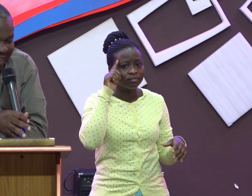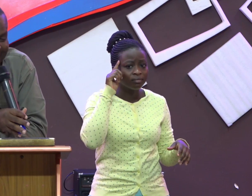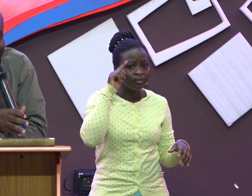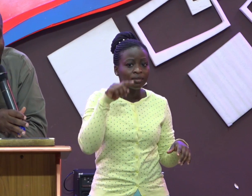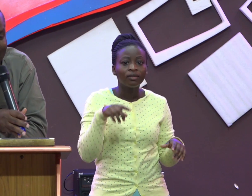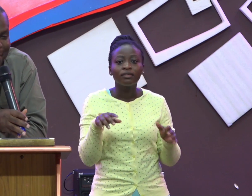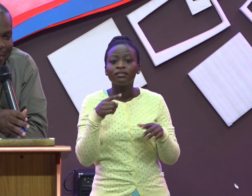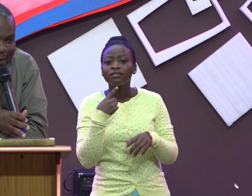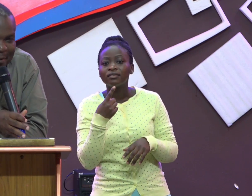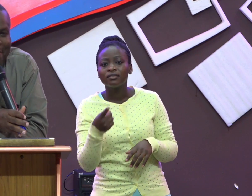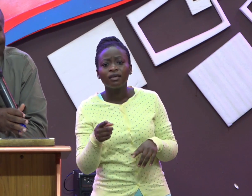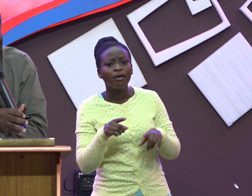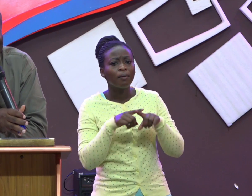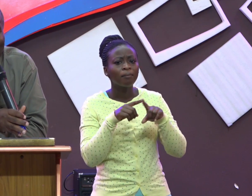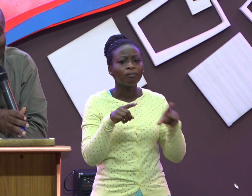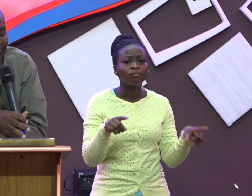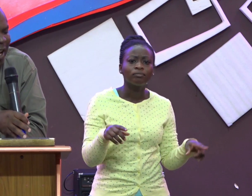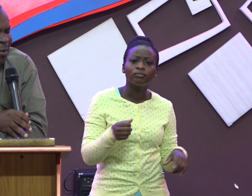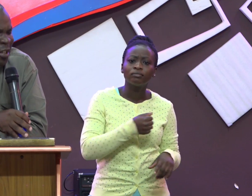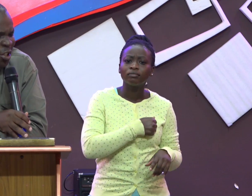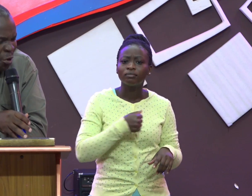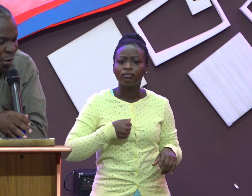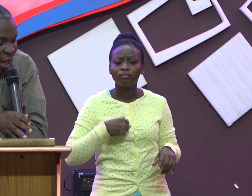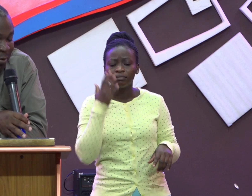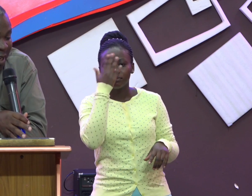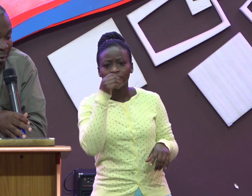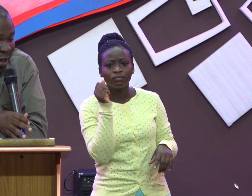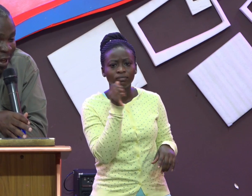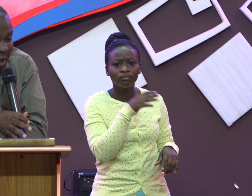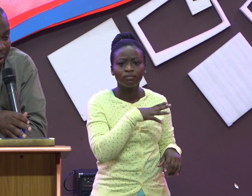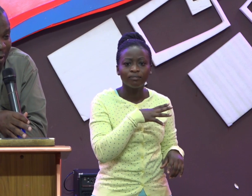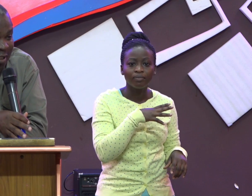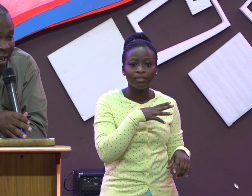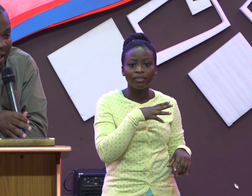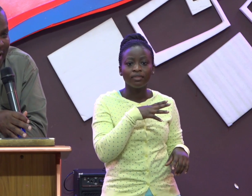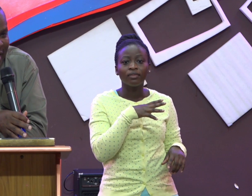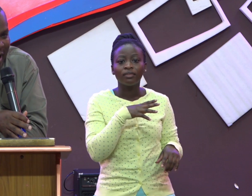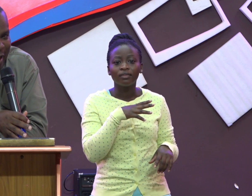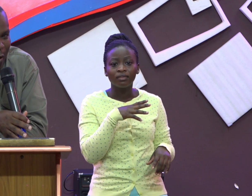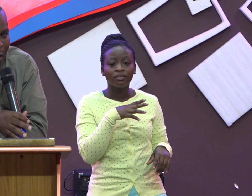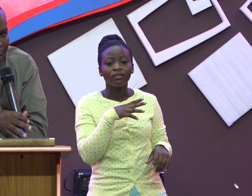gap. Ate pimpo. No ya galabinji nyo. And he wants so many things.